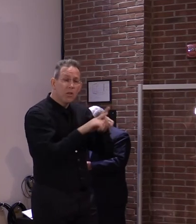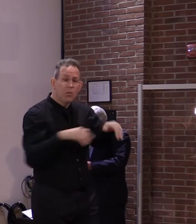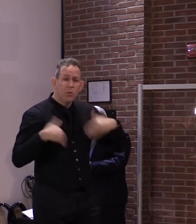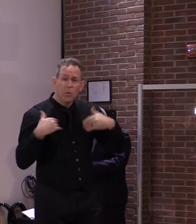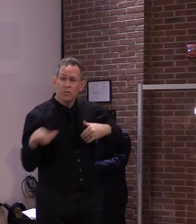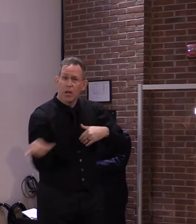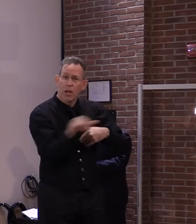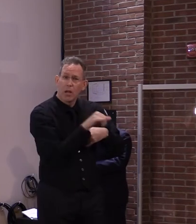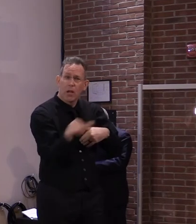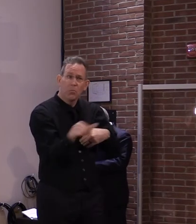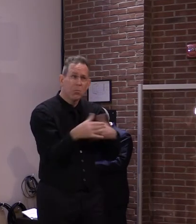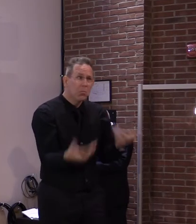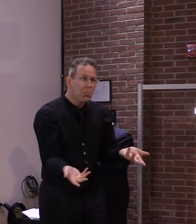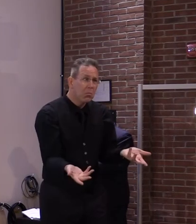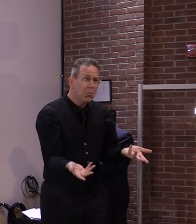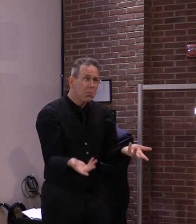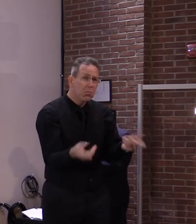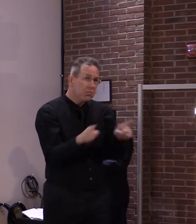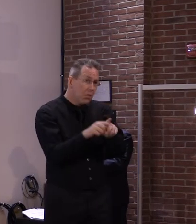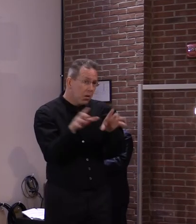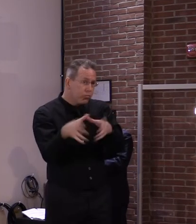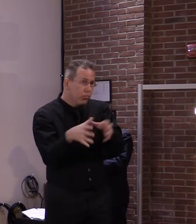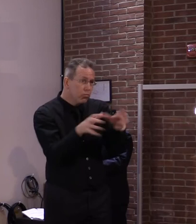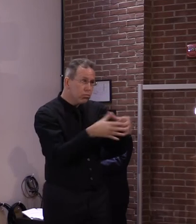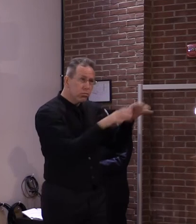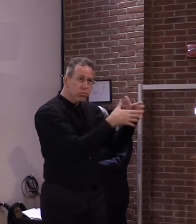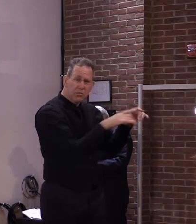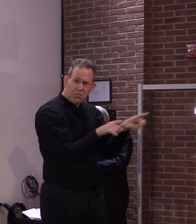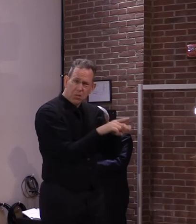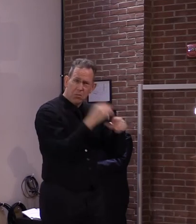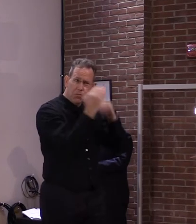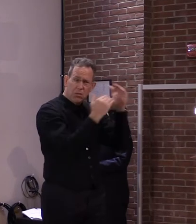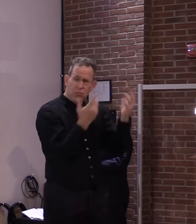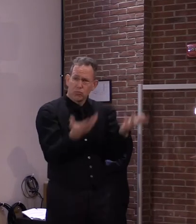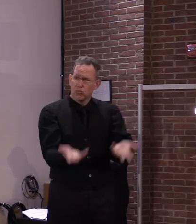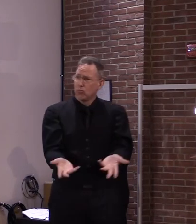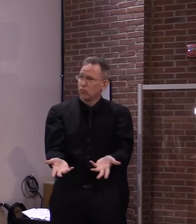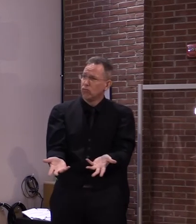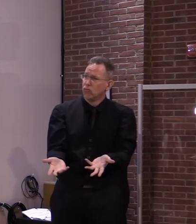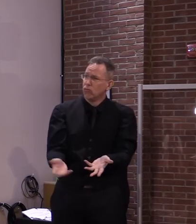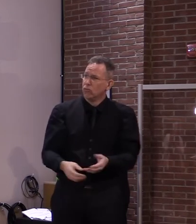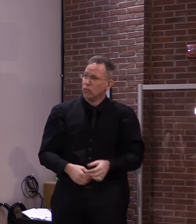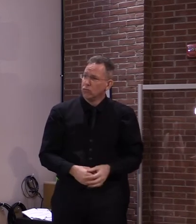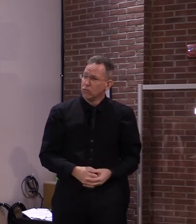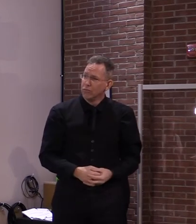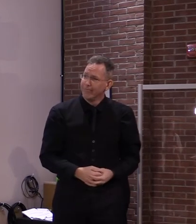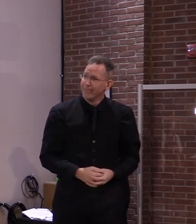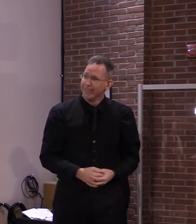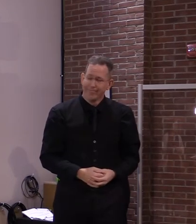such as the super bowl uh secretary moore